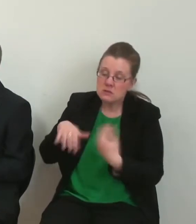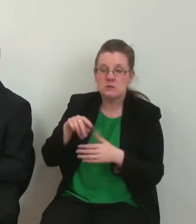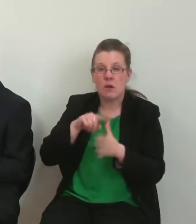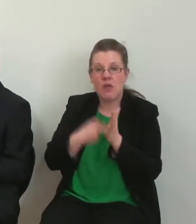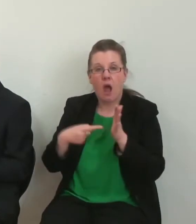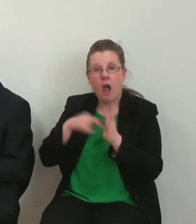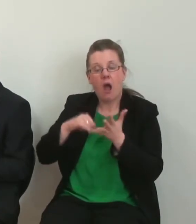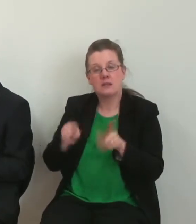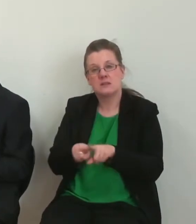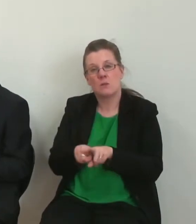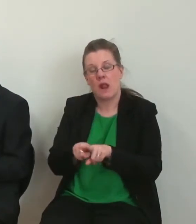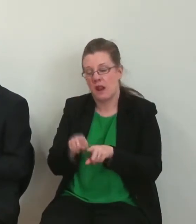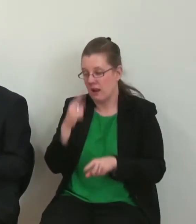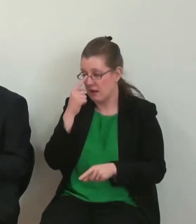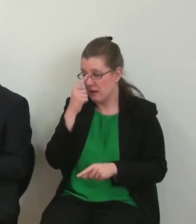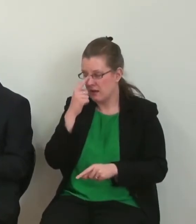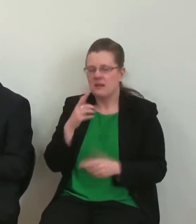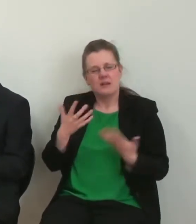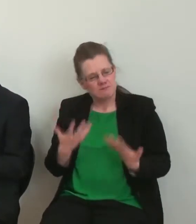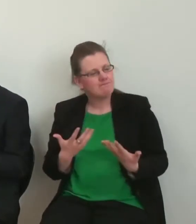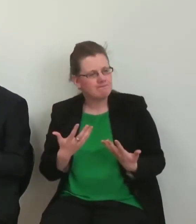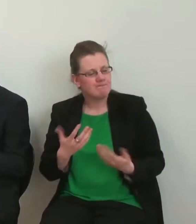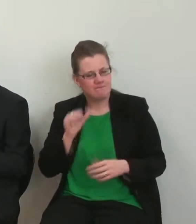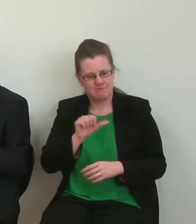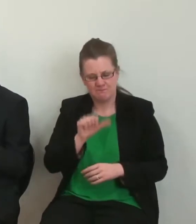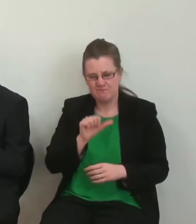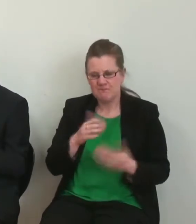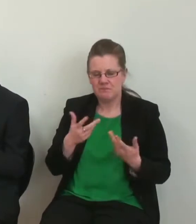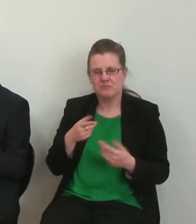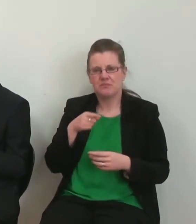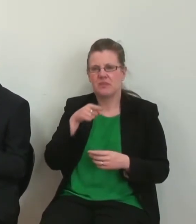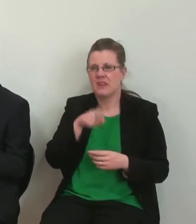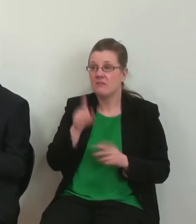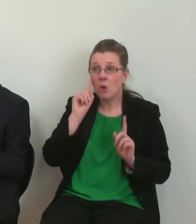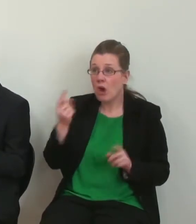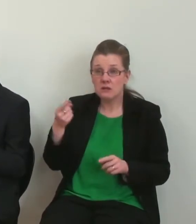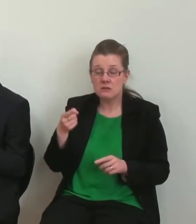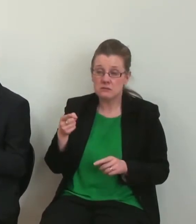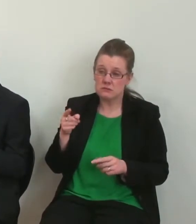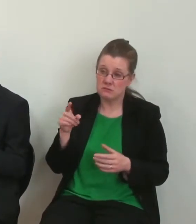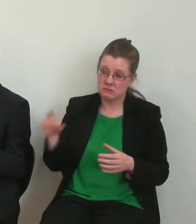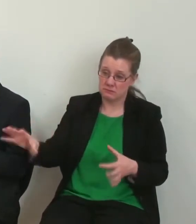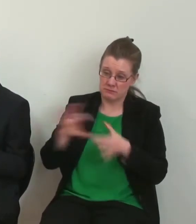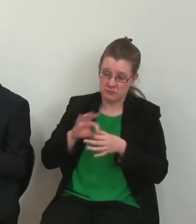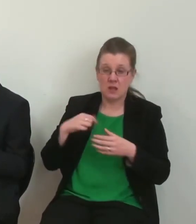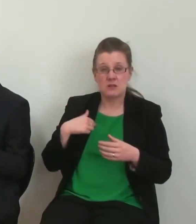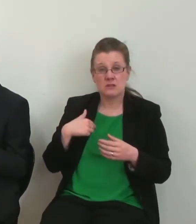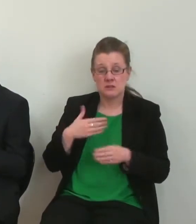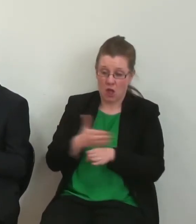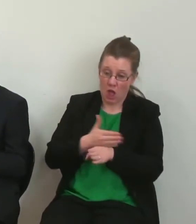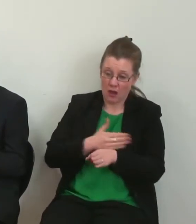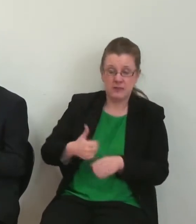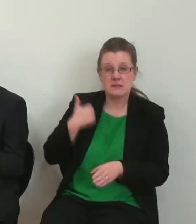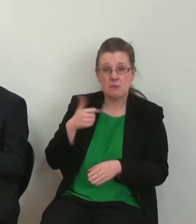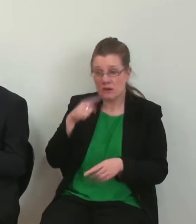think. Yeah, no, absolutely. And just to reiterate as well that if you weren't able to join us earlier in the day and you've missed any of those sessions,